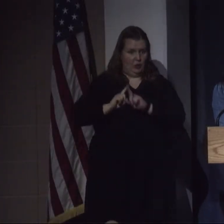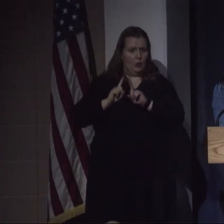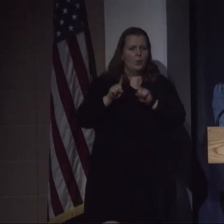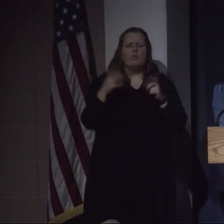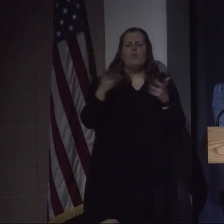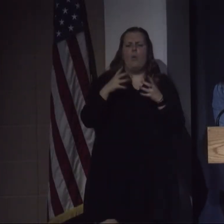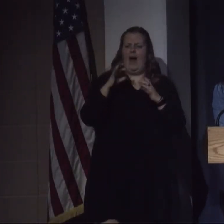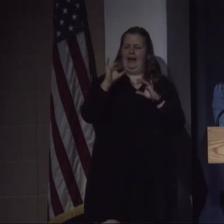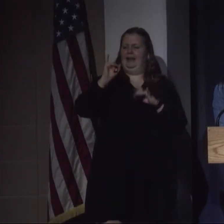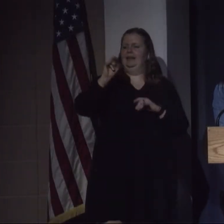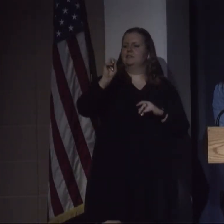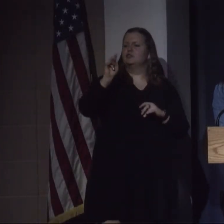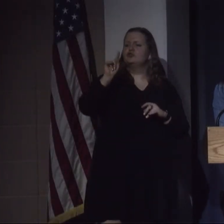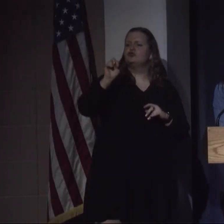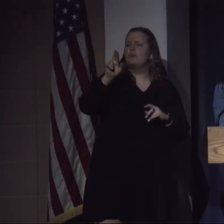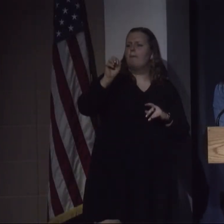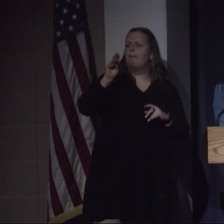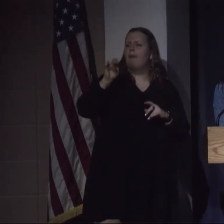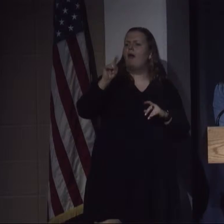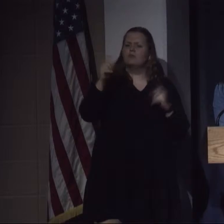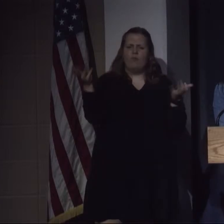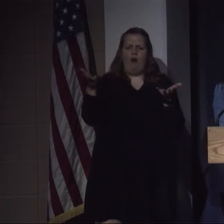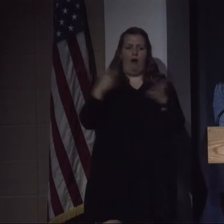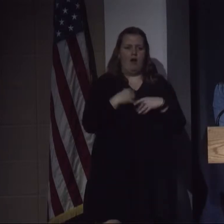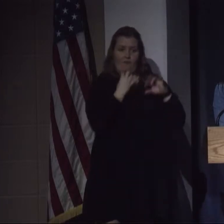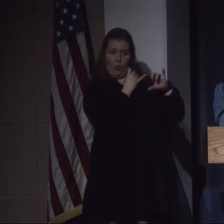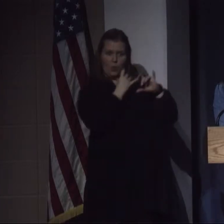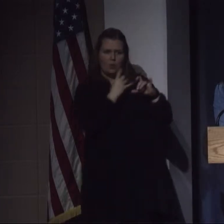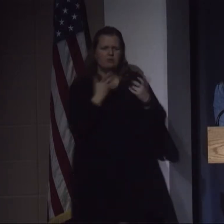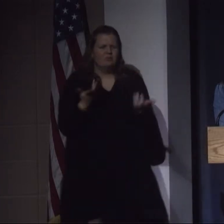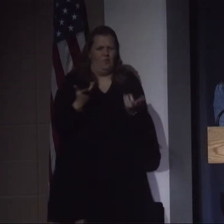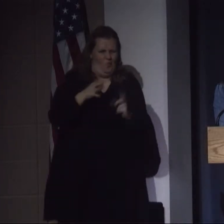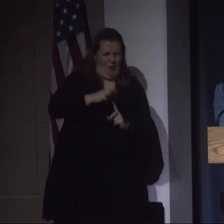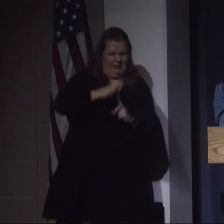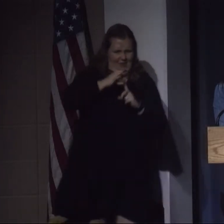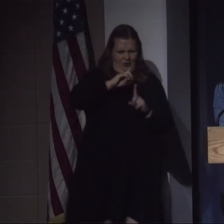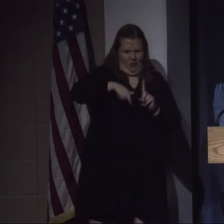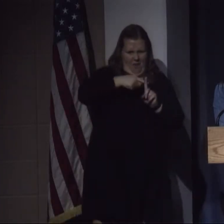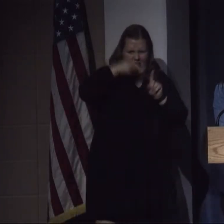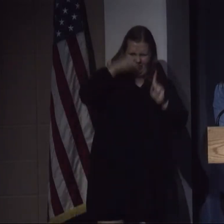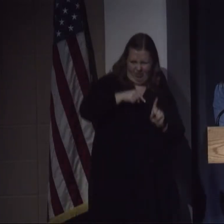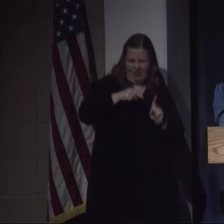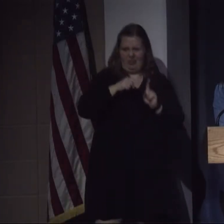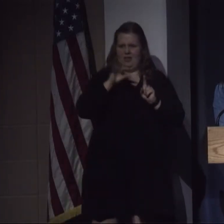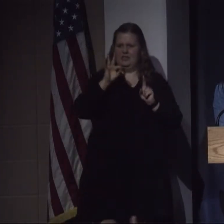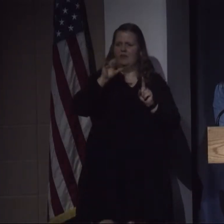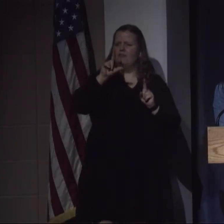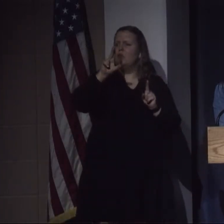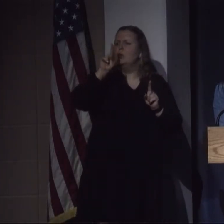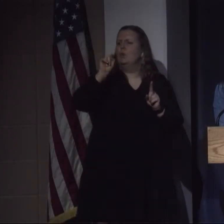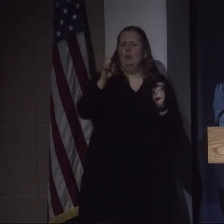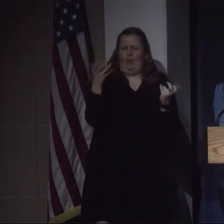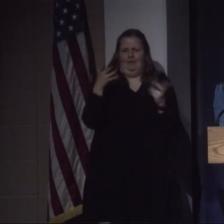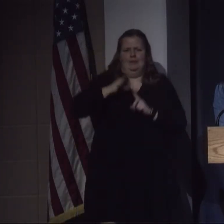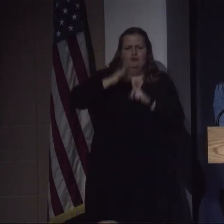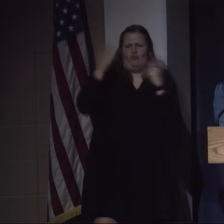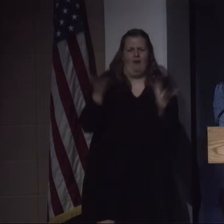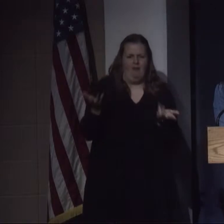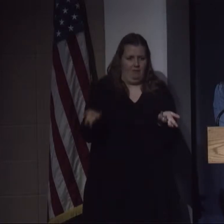be? The flute. What can you guys tell me that is so good about this particular flute?